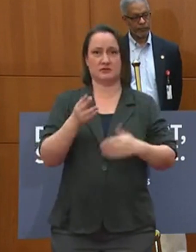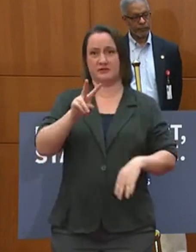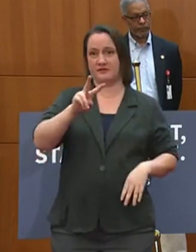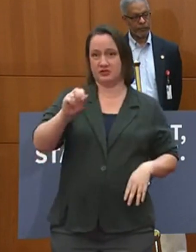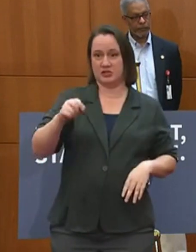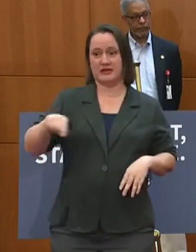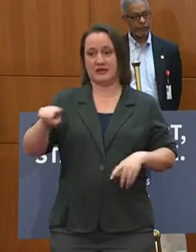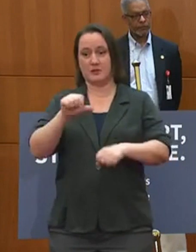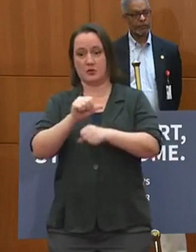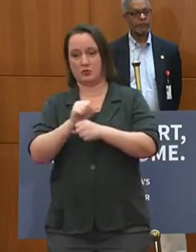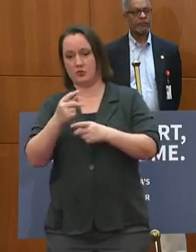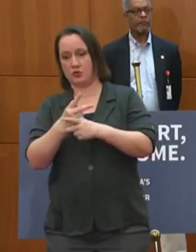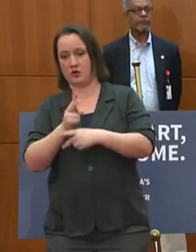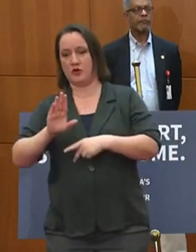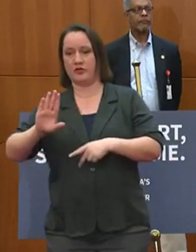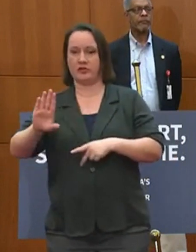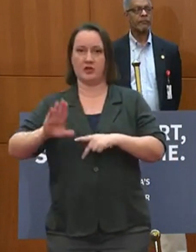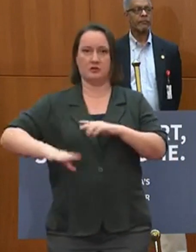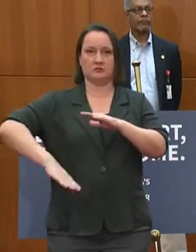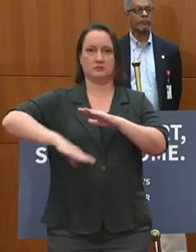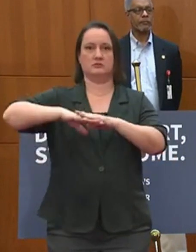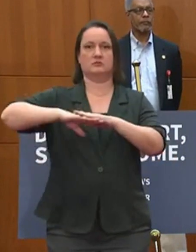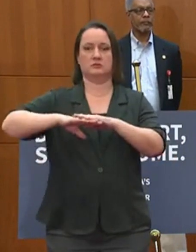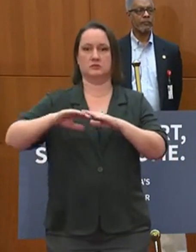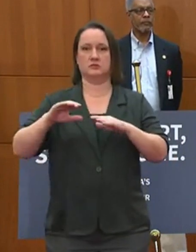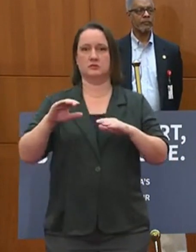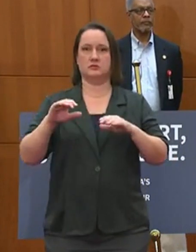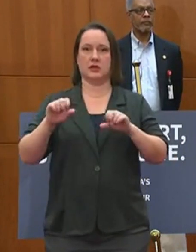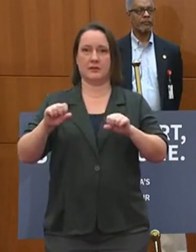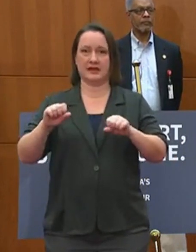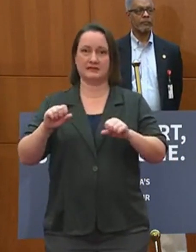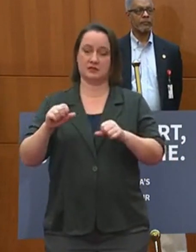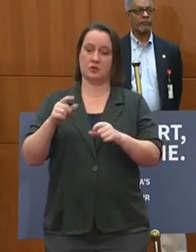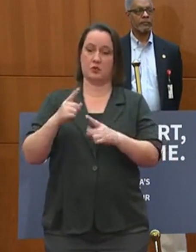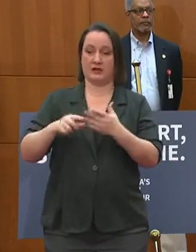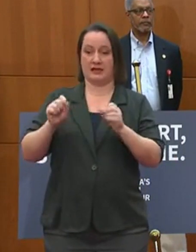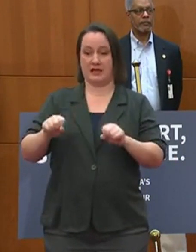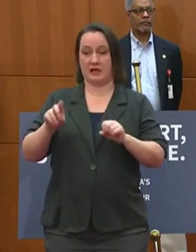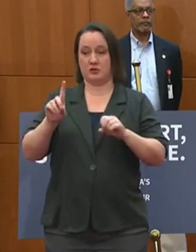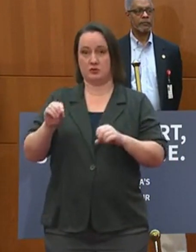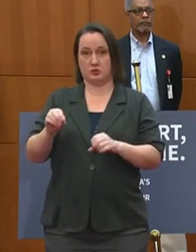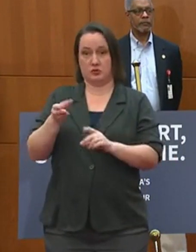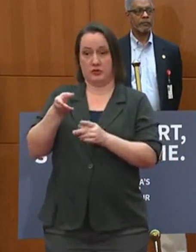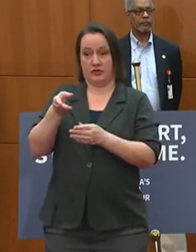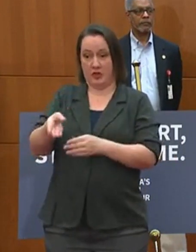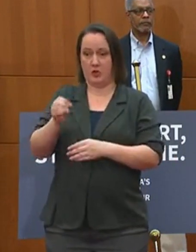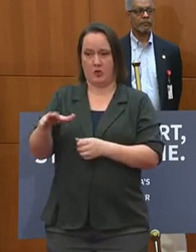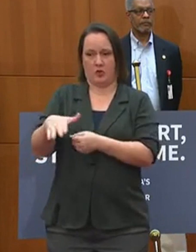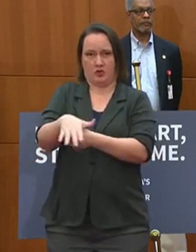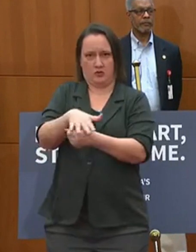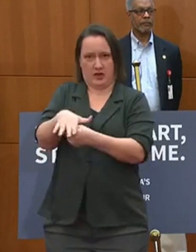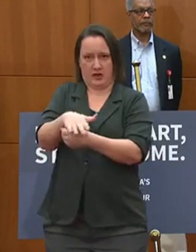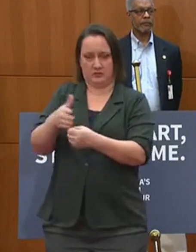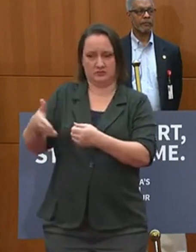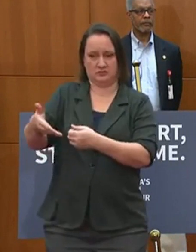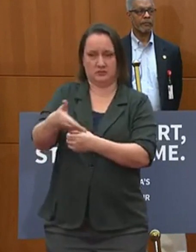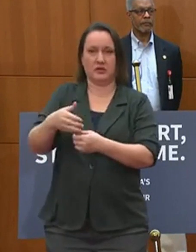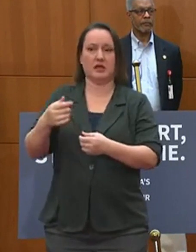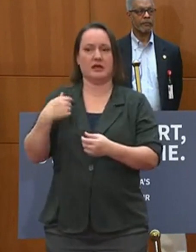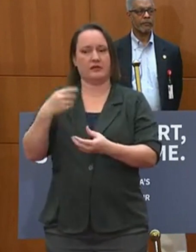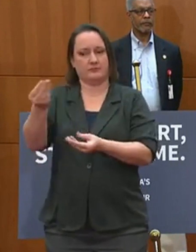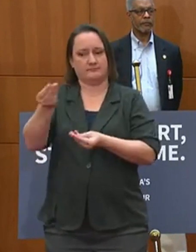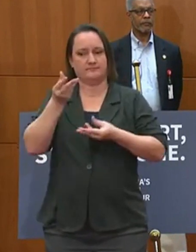surge capacity at what they can do on-site or near-site, and sharing that on a day-to-day